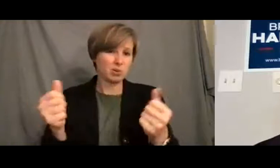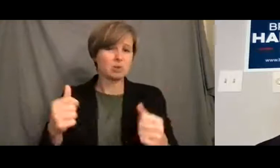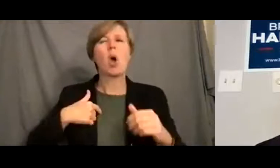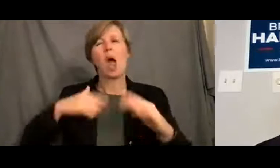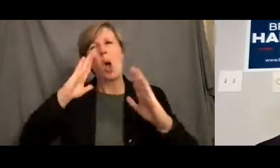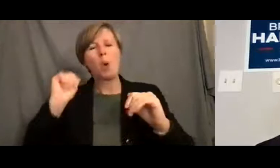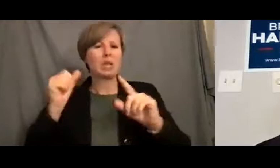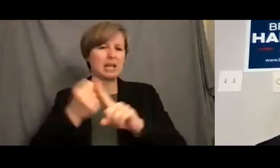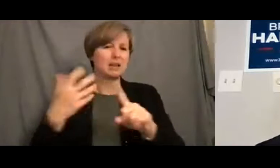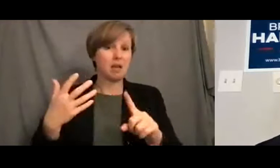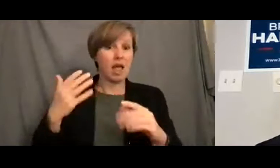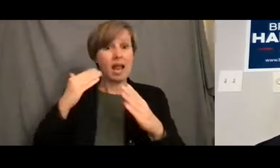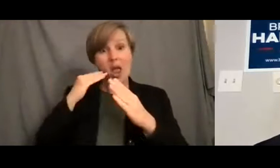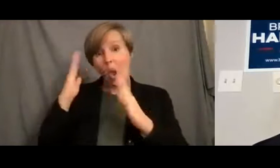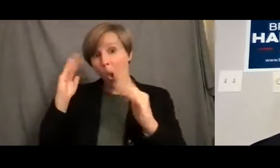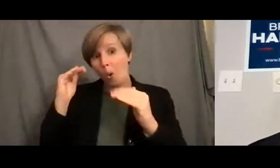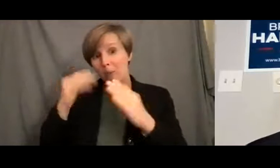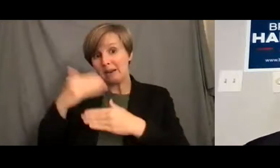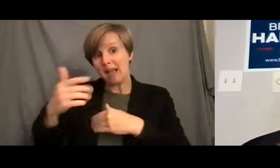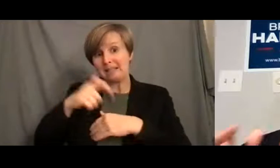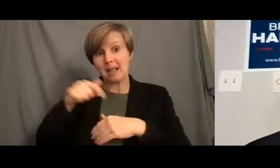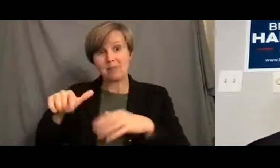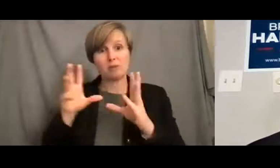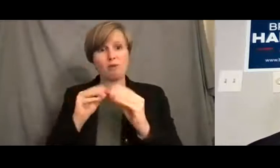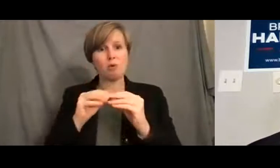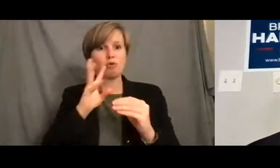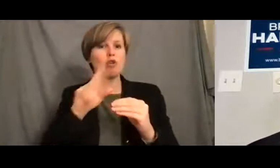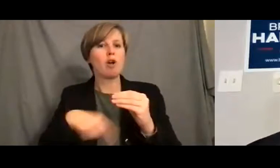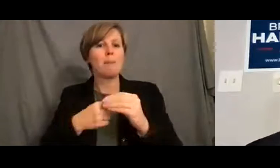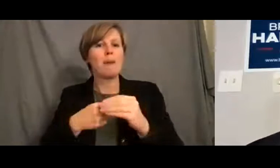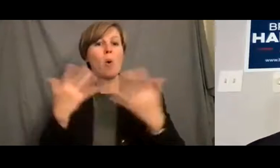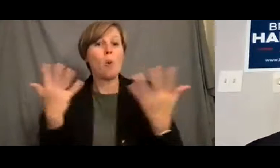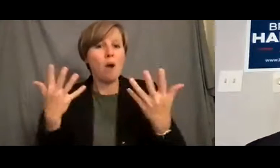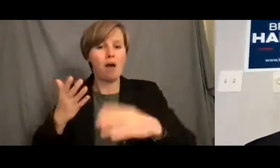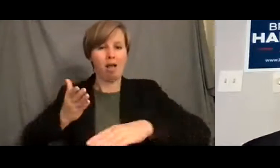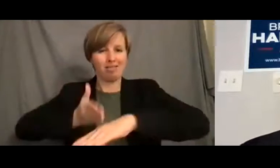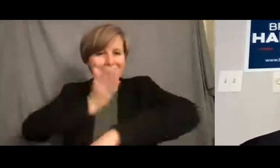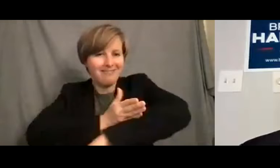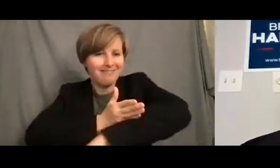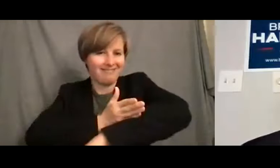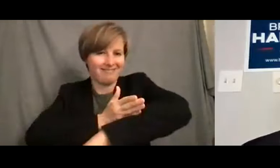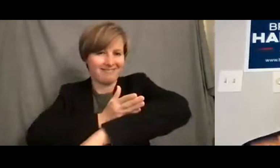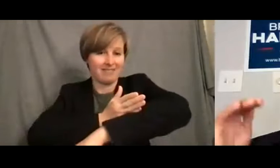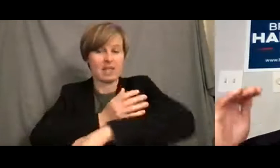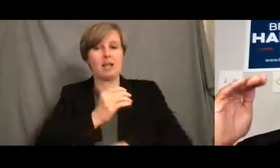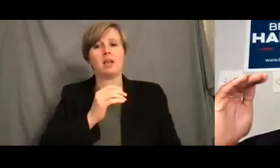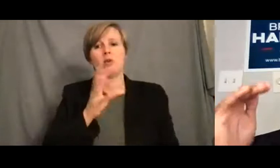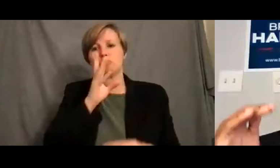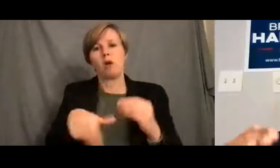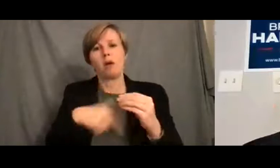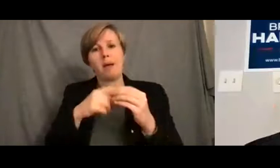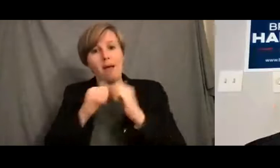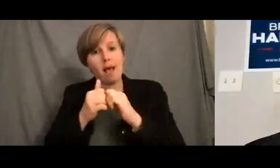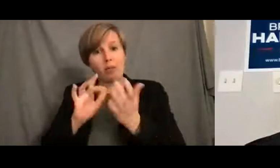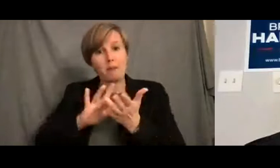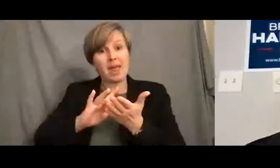next time that this forum is here, we've talked about the progress that we've made. We've talked about the way the medical